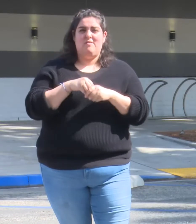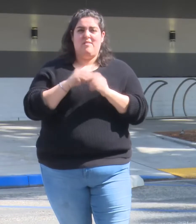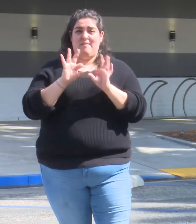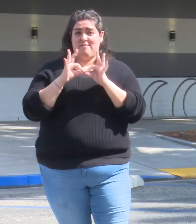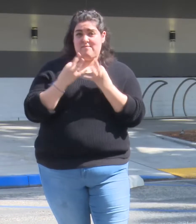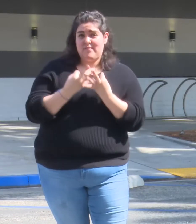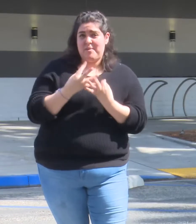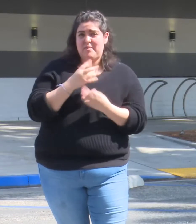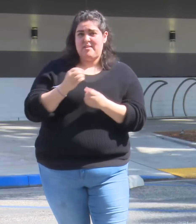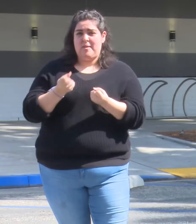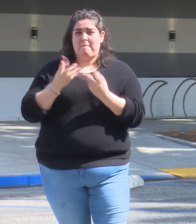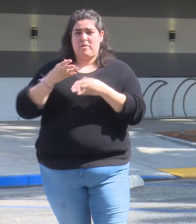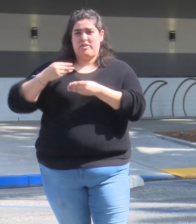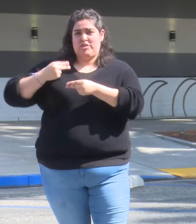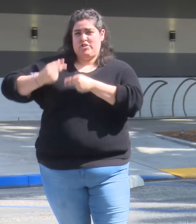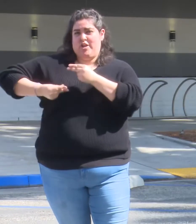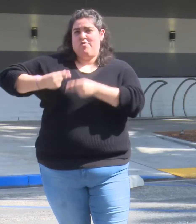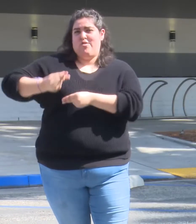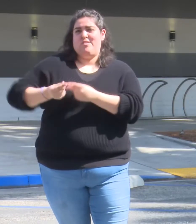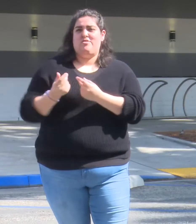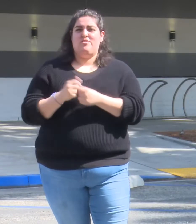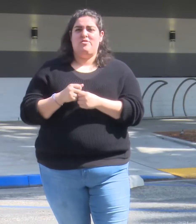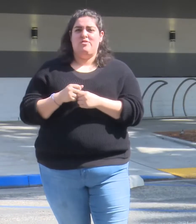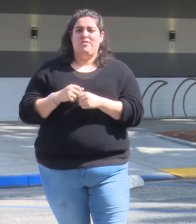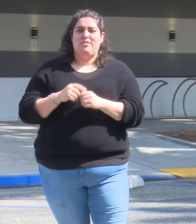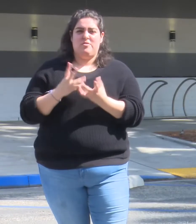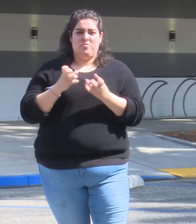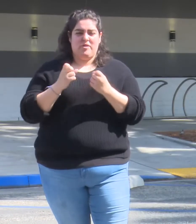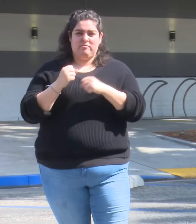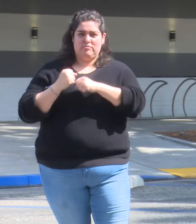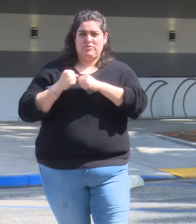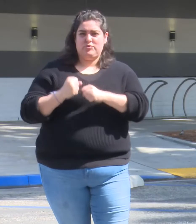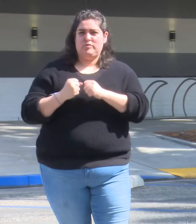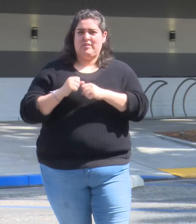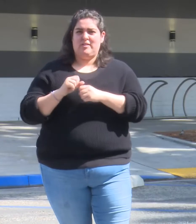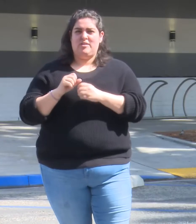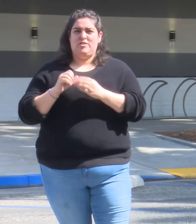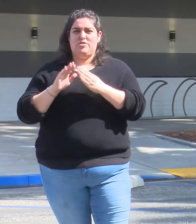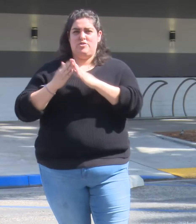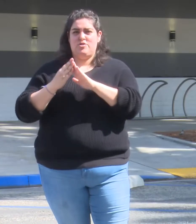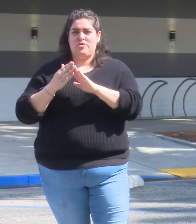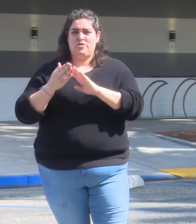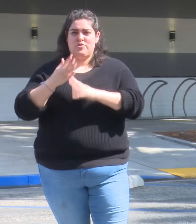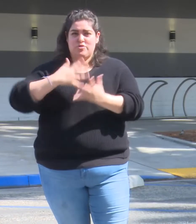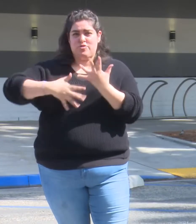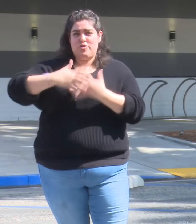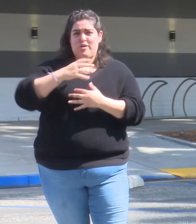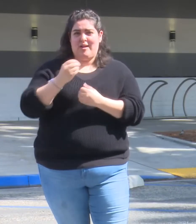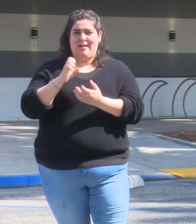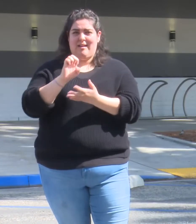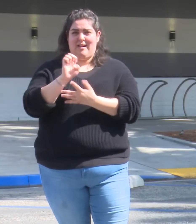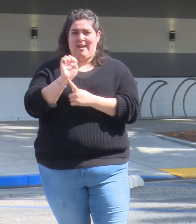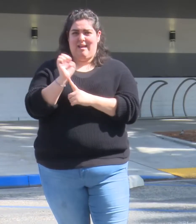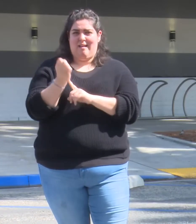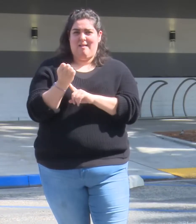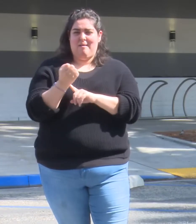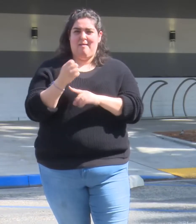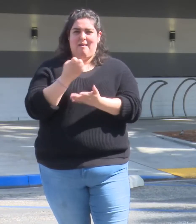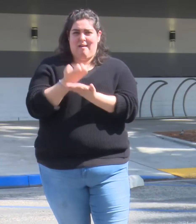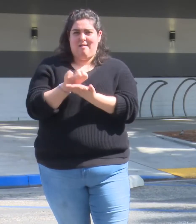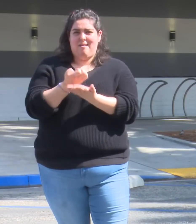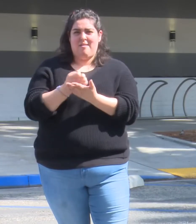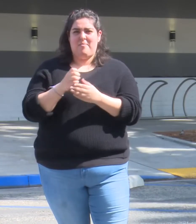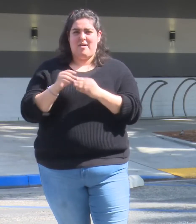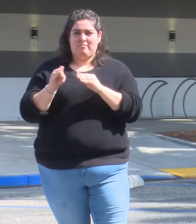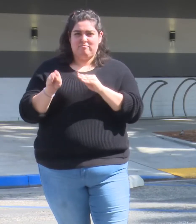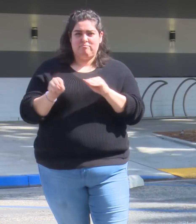approach to uplift families and strengthen our social and economic mobility. These programs and initiatives are geared towards increasing peace